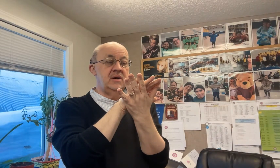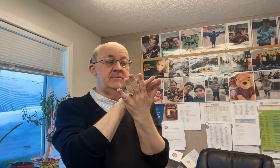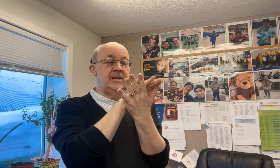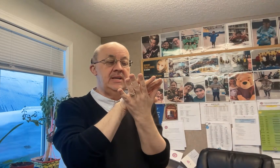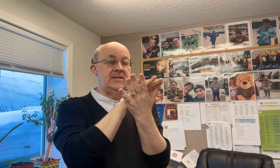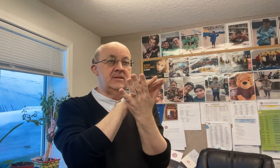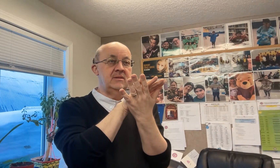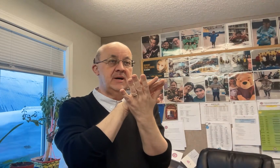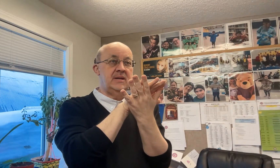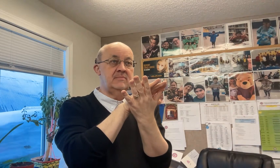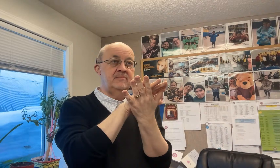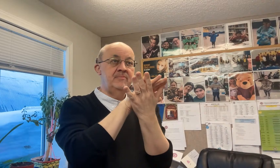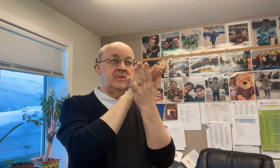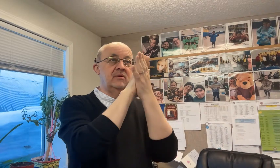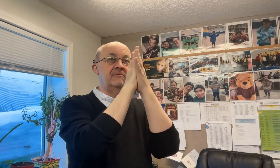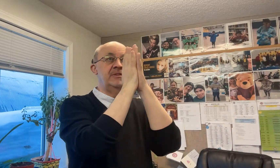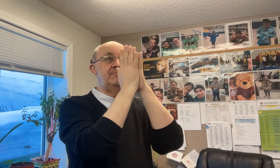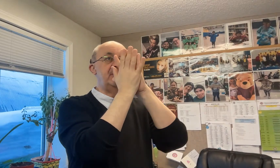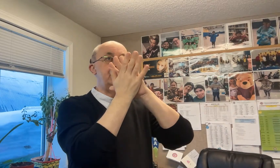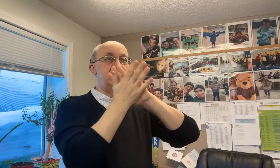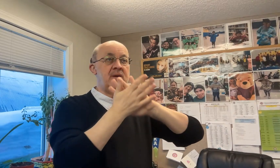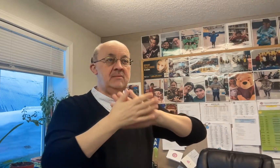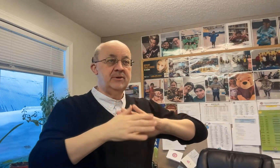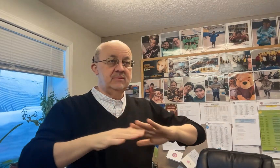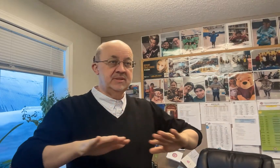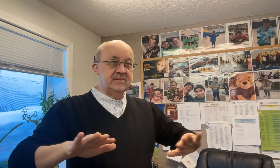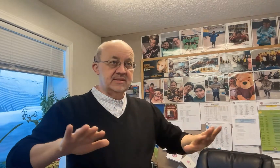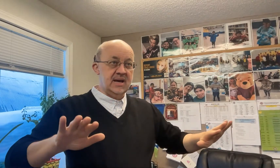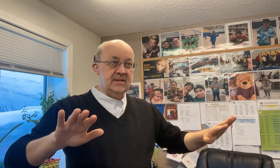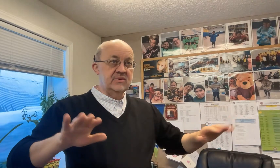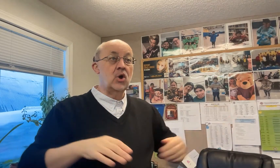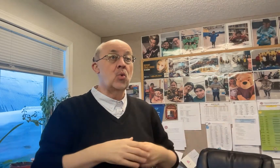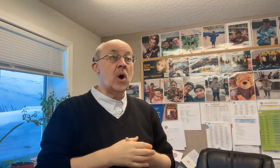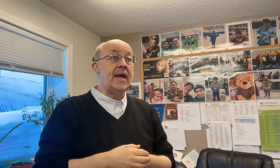Non-dominant hand on the bottom. Flip them and pull them to the sides. Quiet.